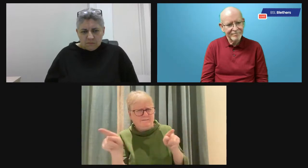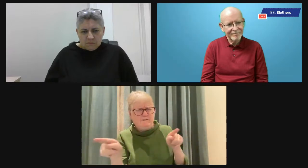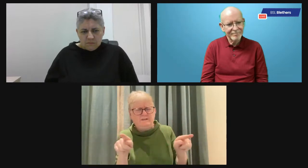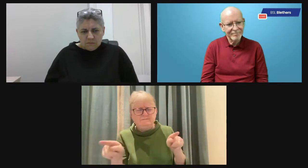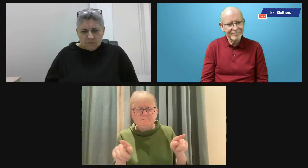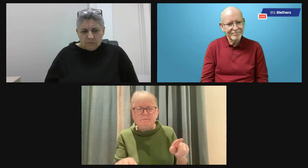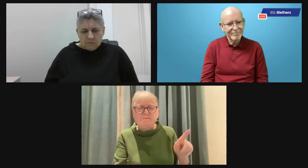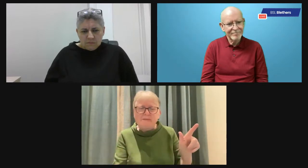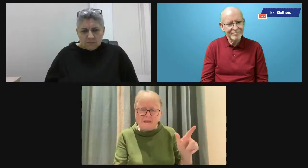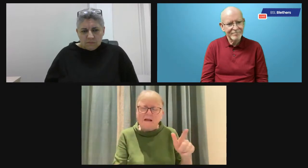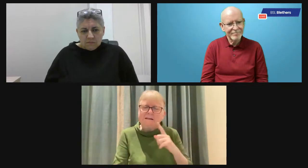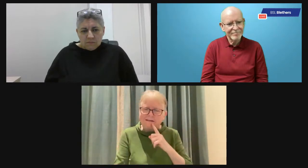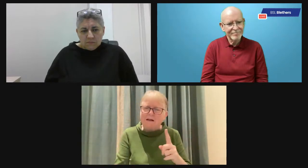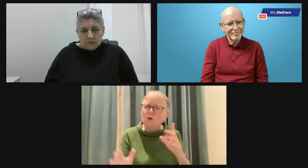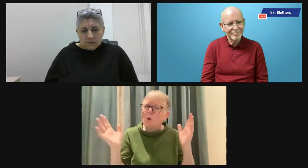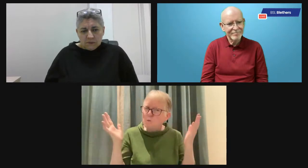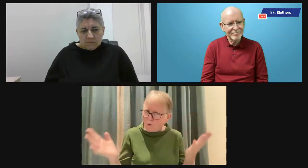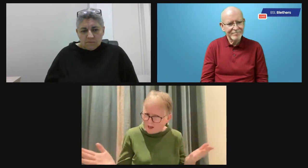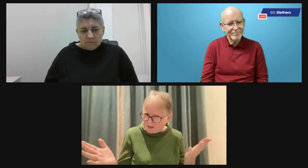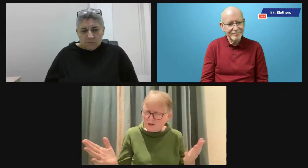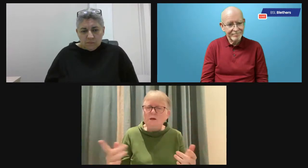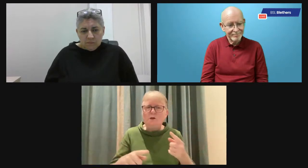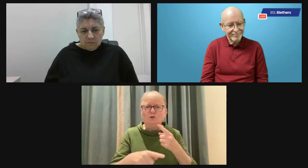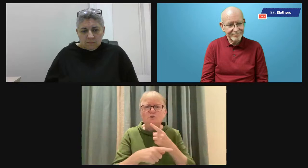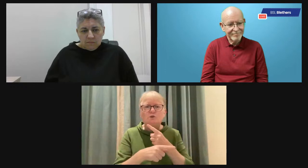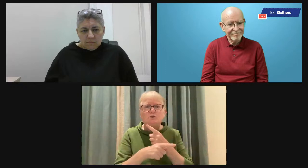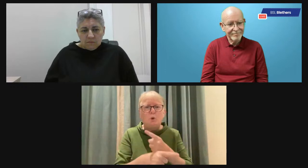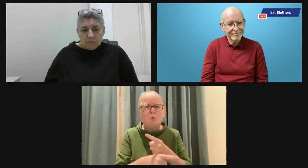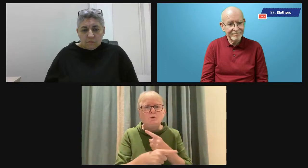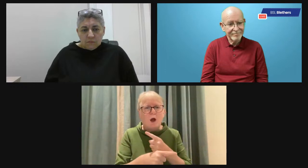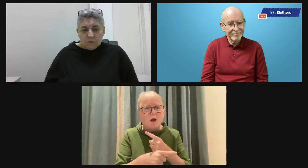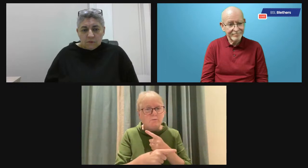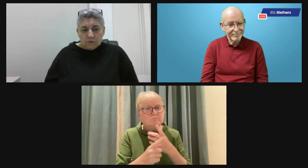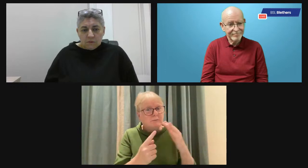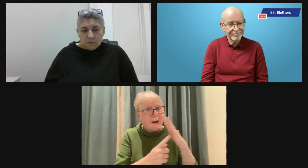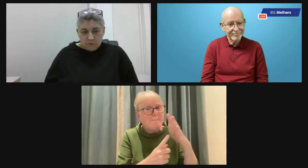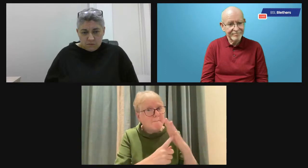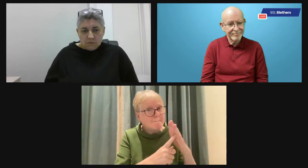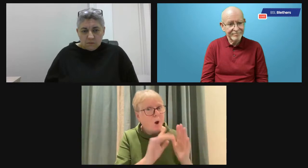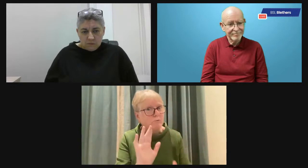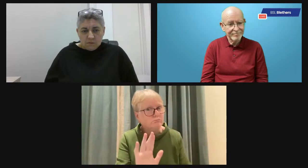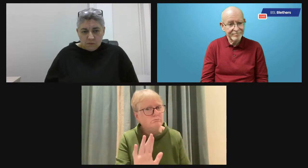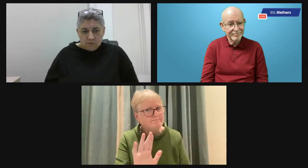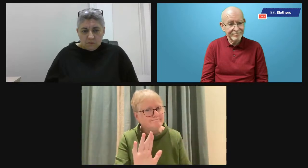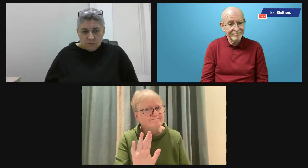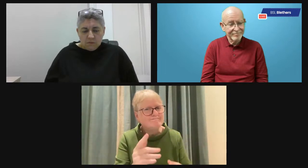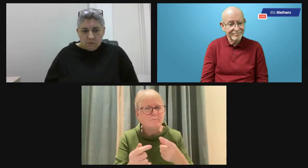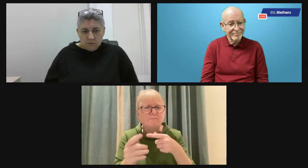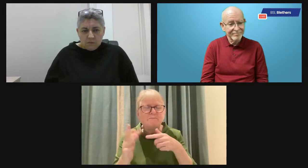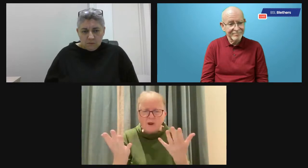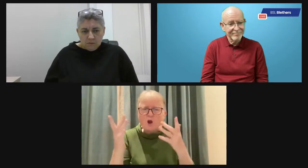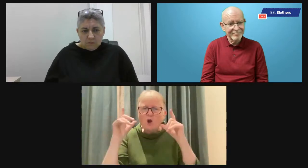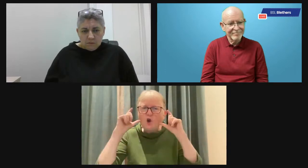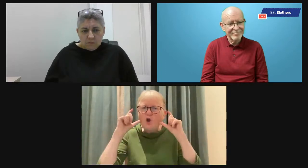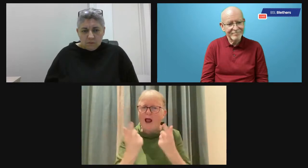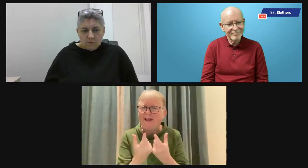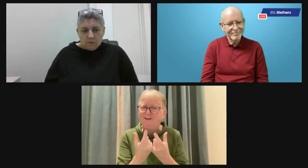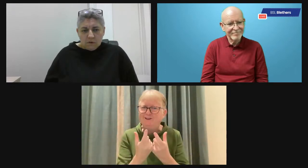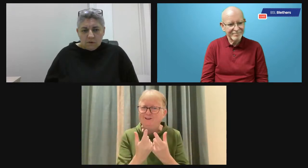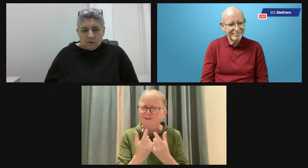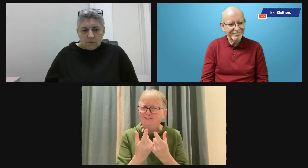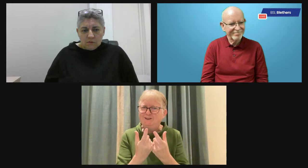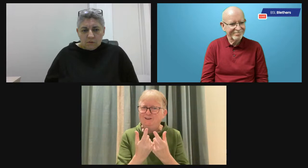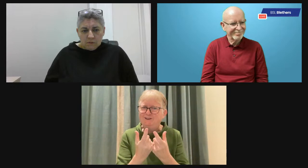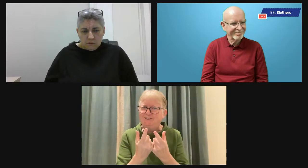can you tell me about the difference between these two terms then? And they said, well, a tutor is an